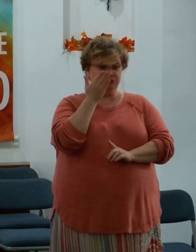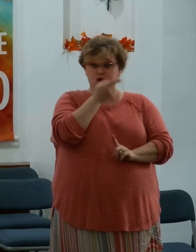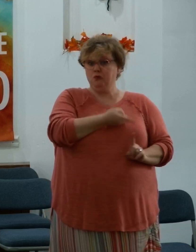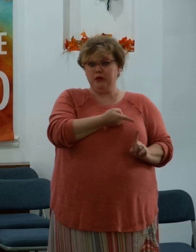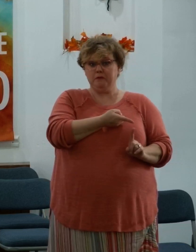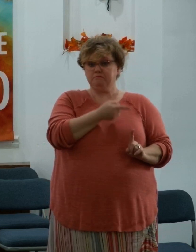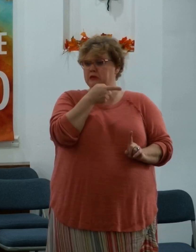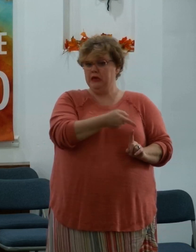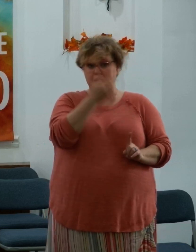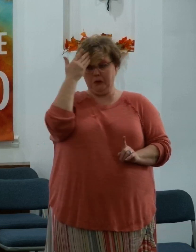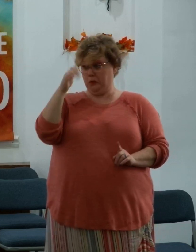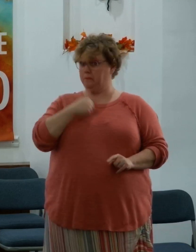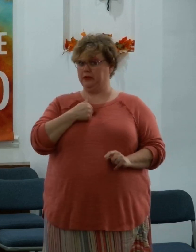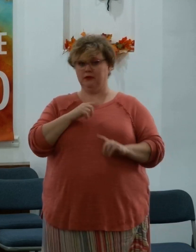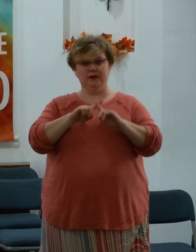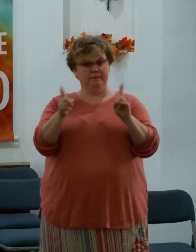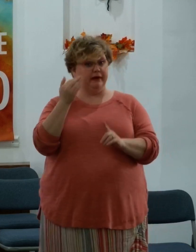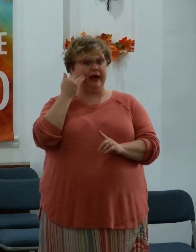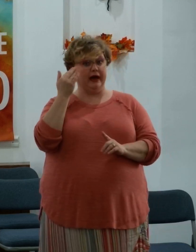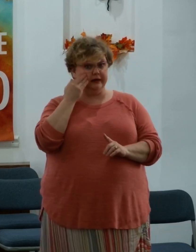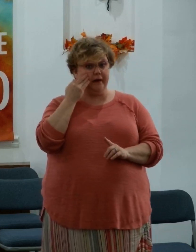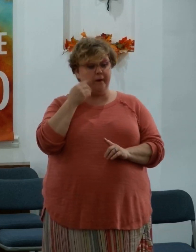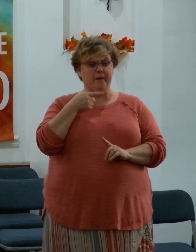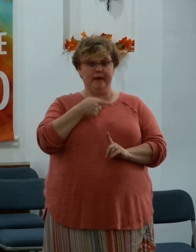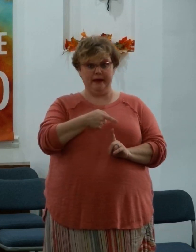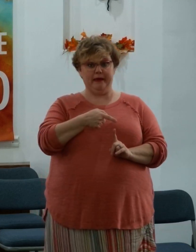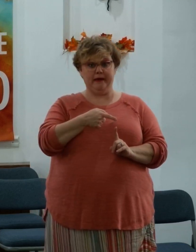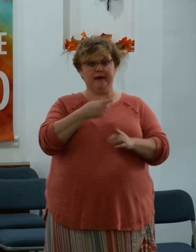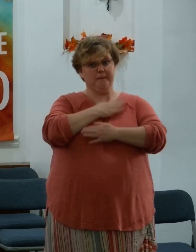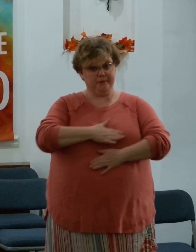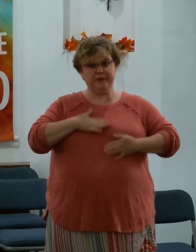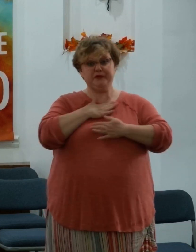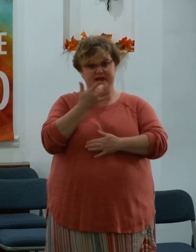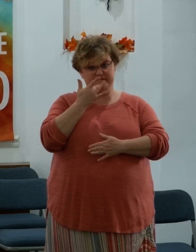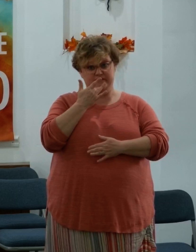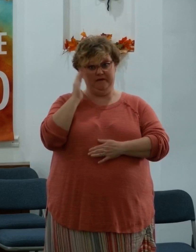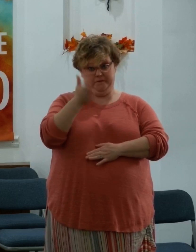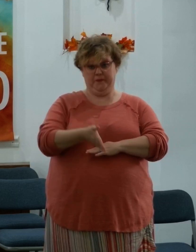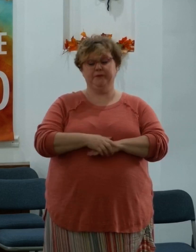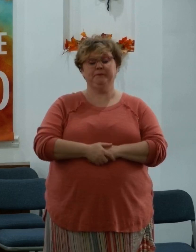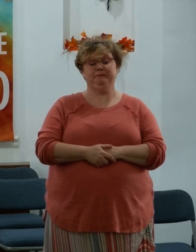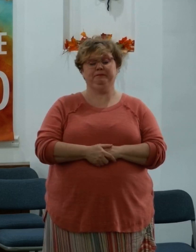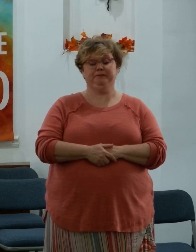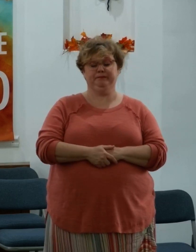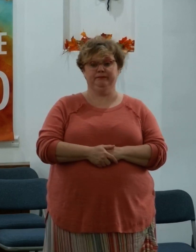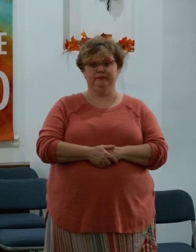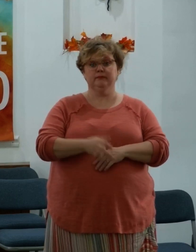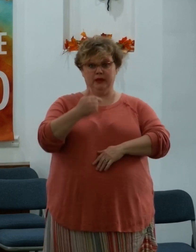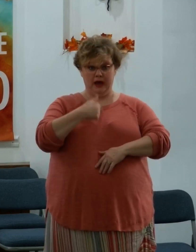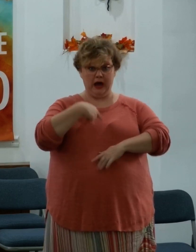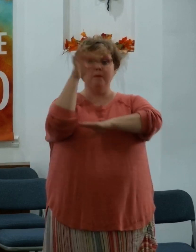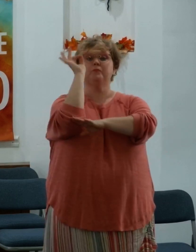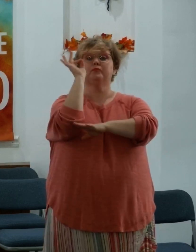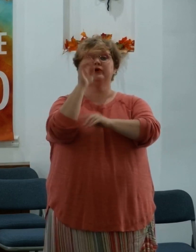me yet. But I know he will most certainly appreciate this favor I'm going to do for him this morning. I'm going to